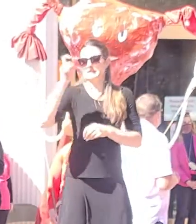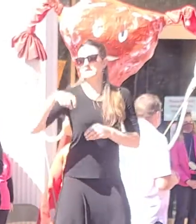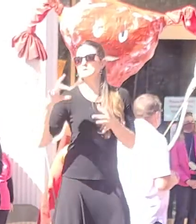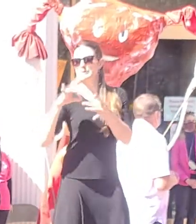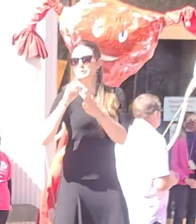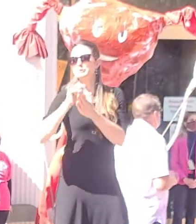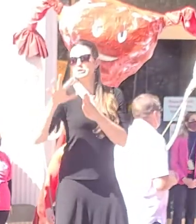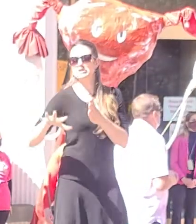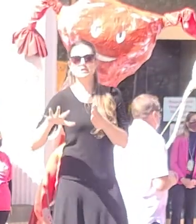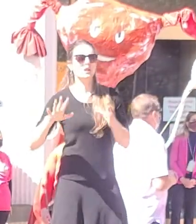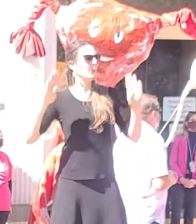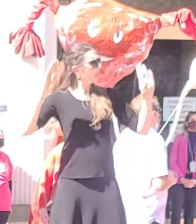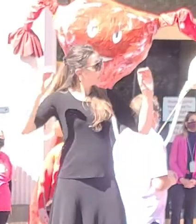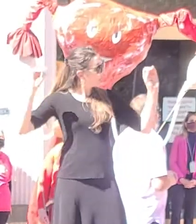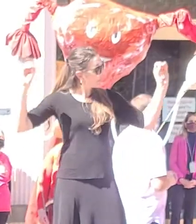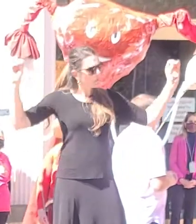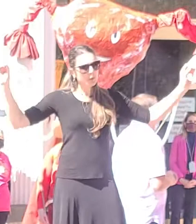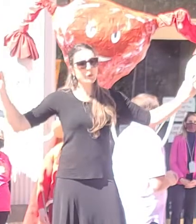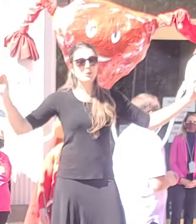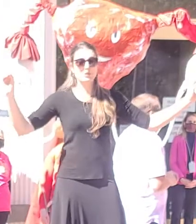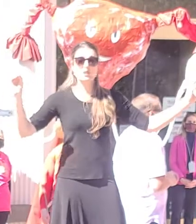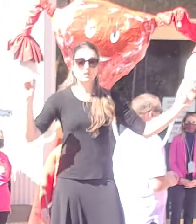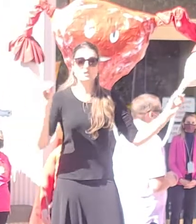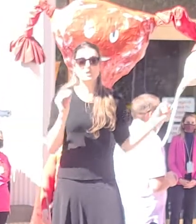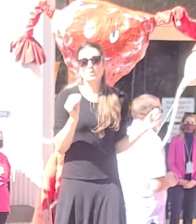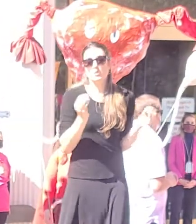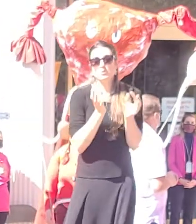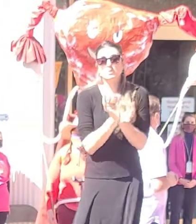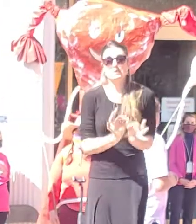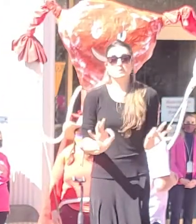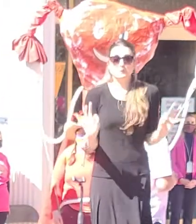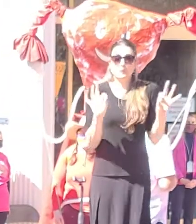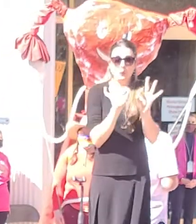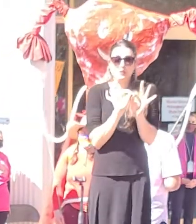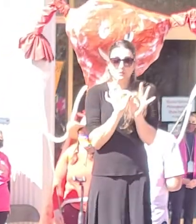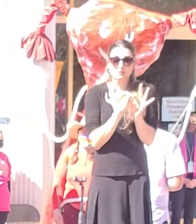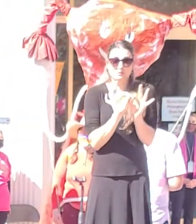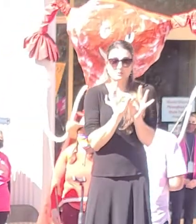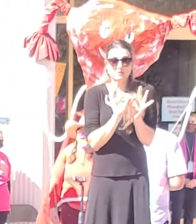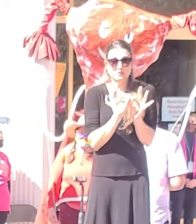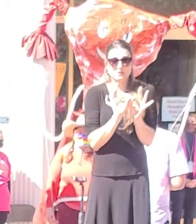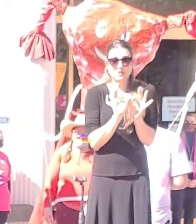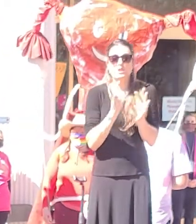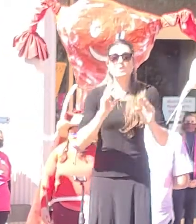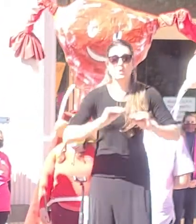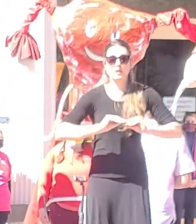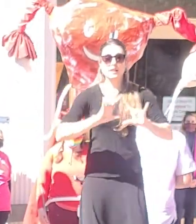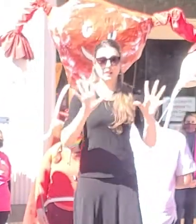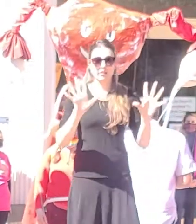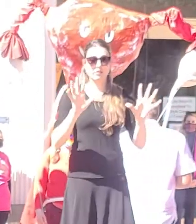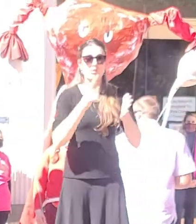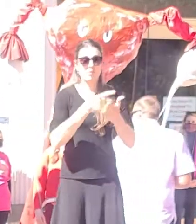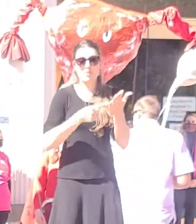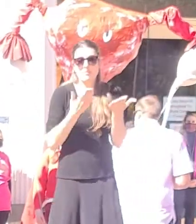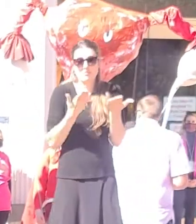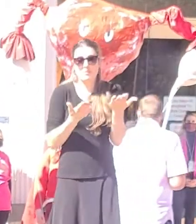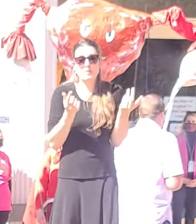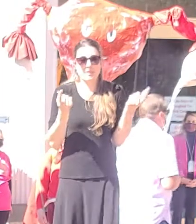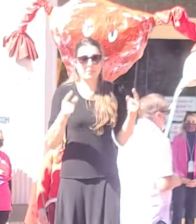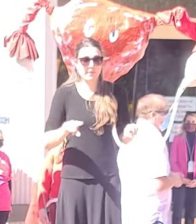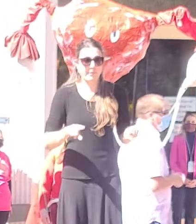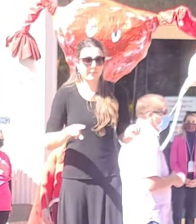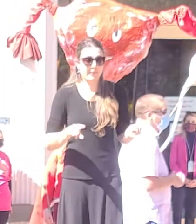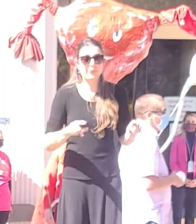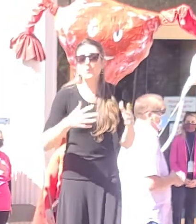So the stakes are high, and I want to make sure that we're clear about those stakes. Even if